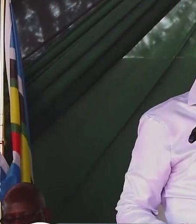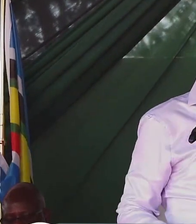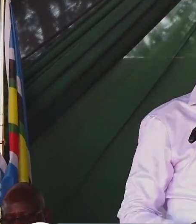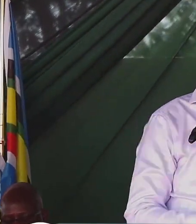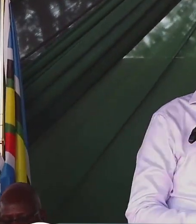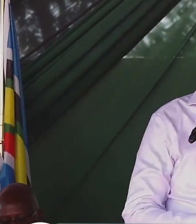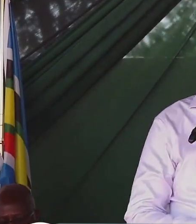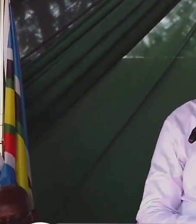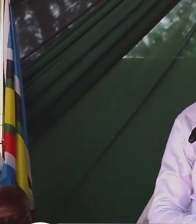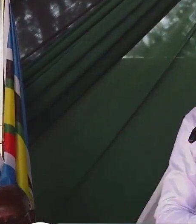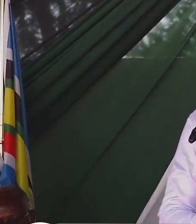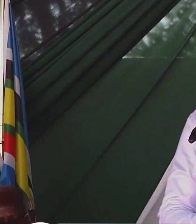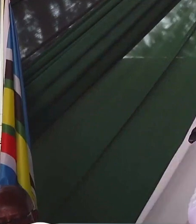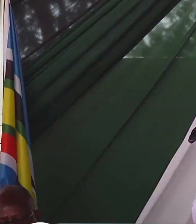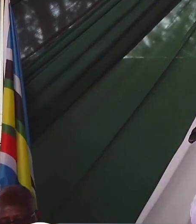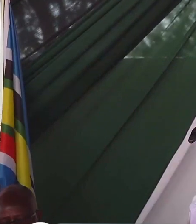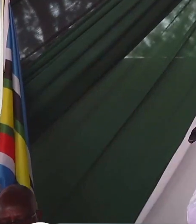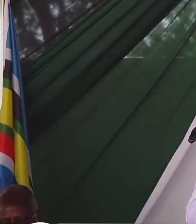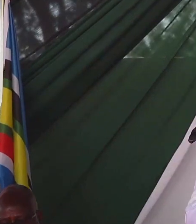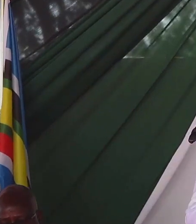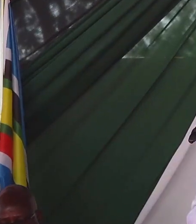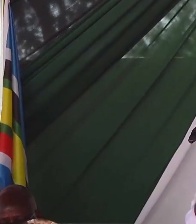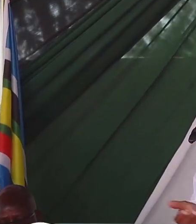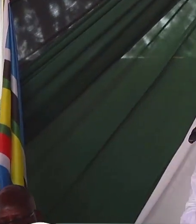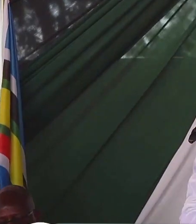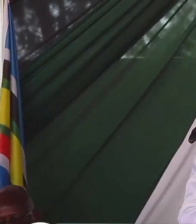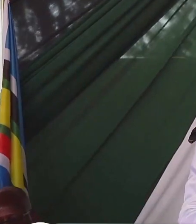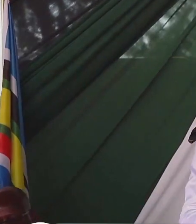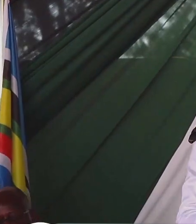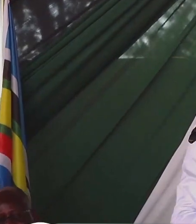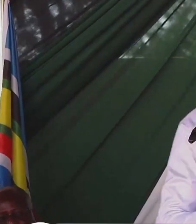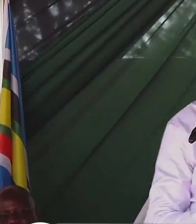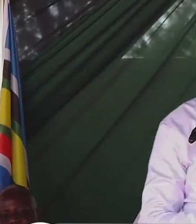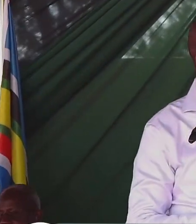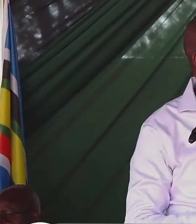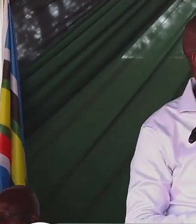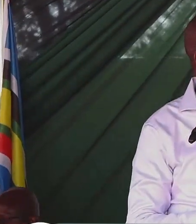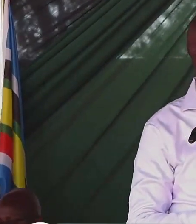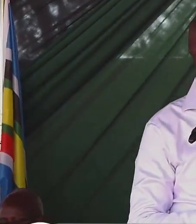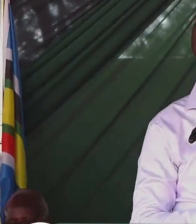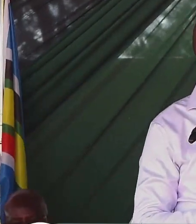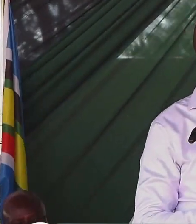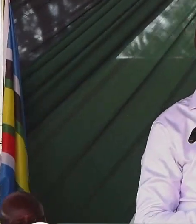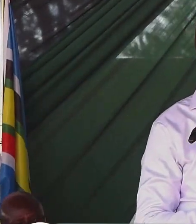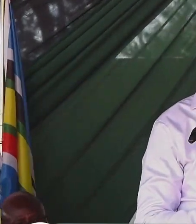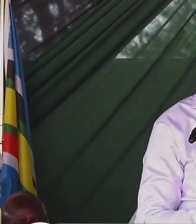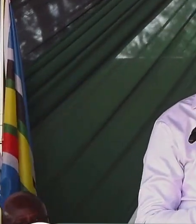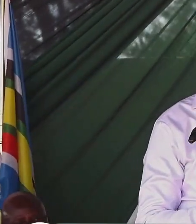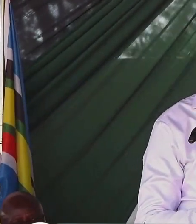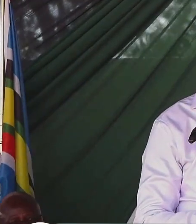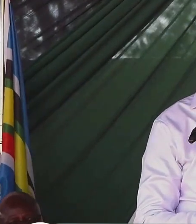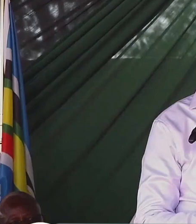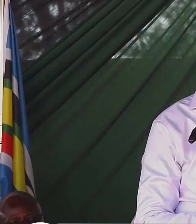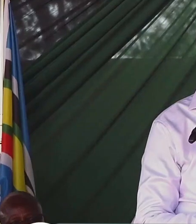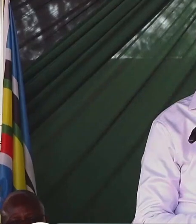ngamia. Yeah, but the next time when he visits, I will take him there. I remember to have